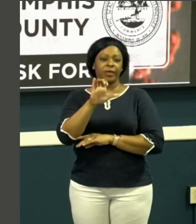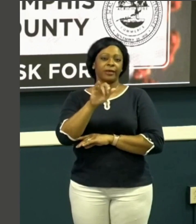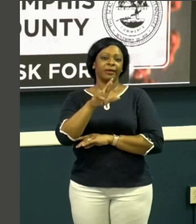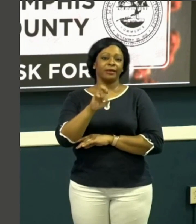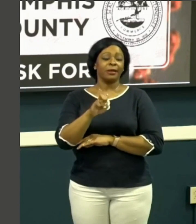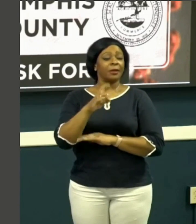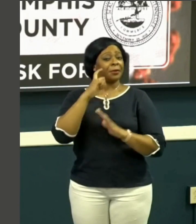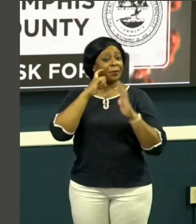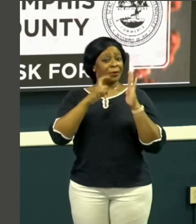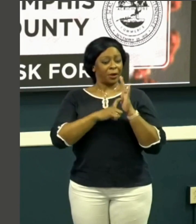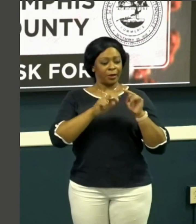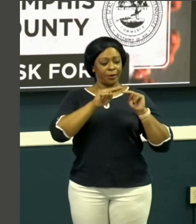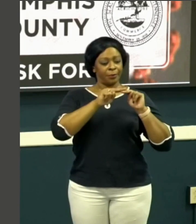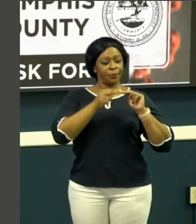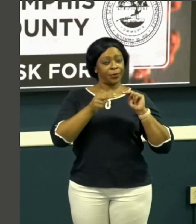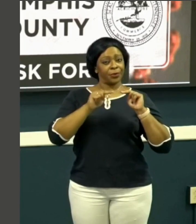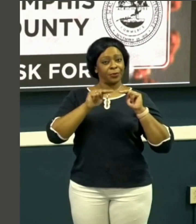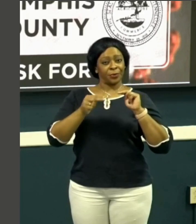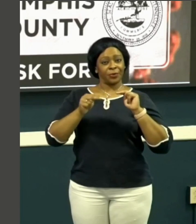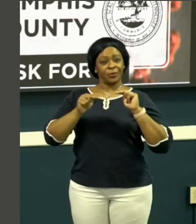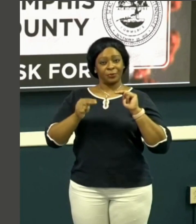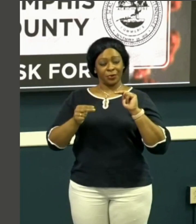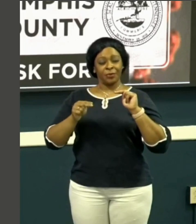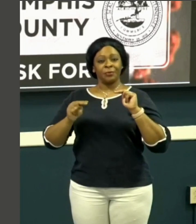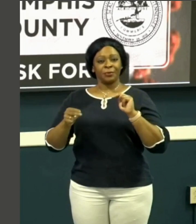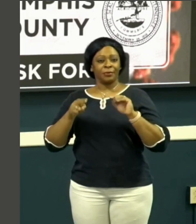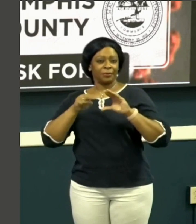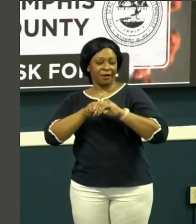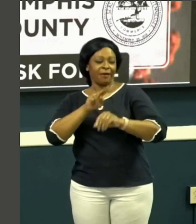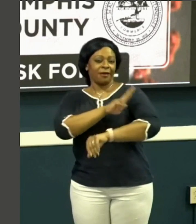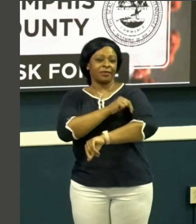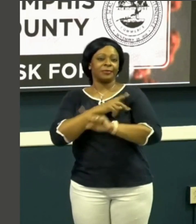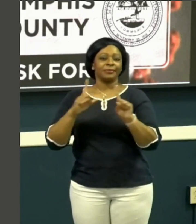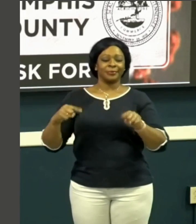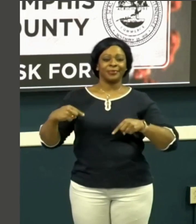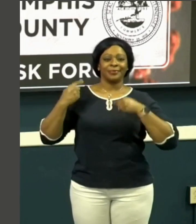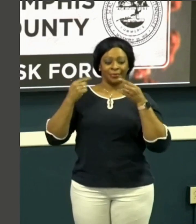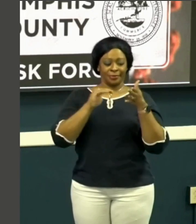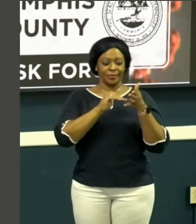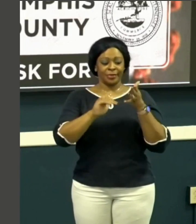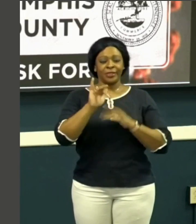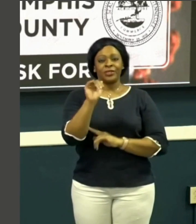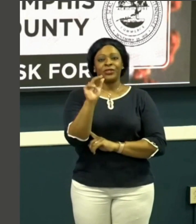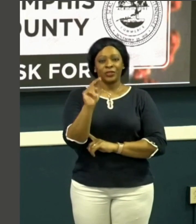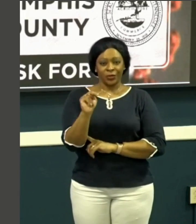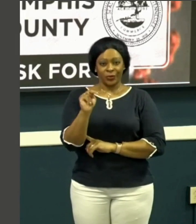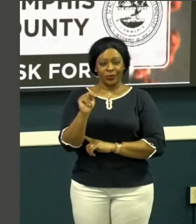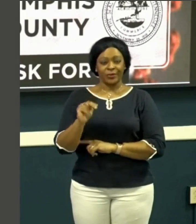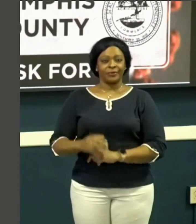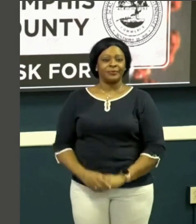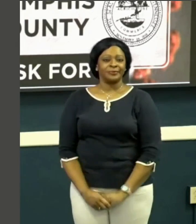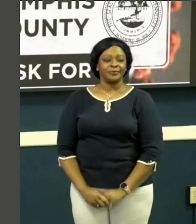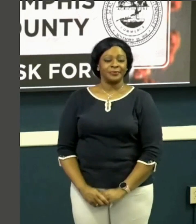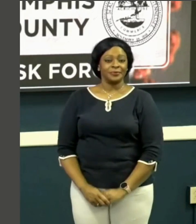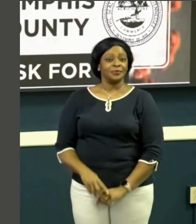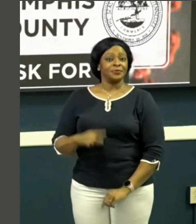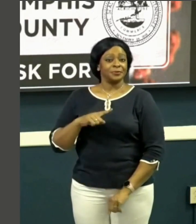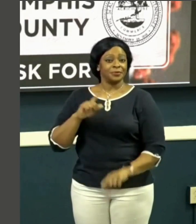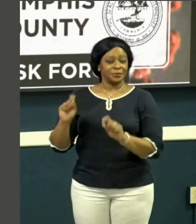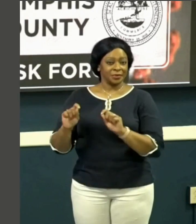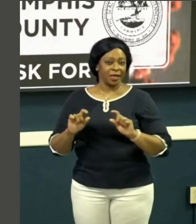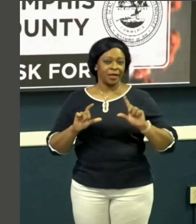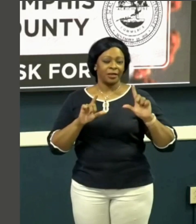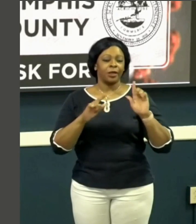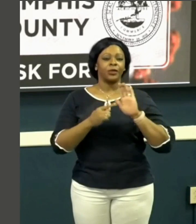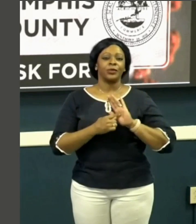what appears to be a downward trend in hospitalizations since the end of January. Next slide.